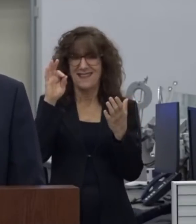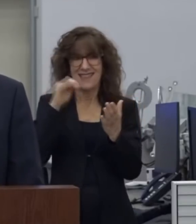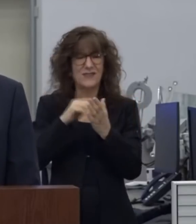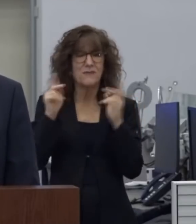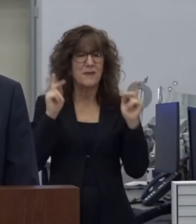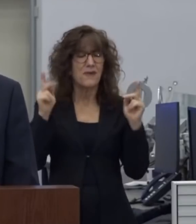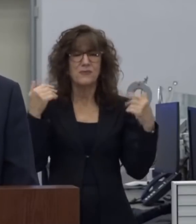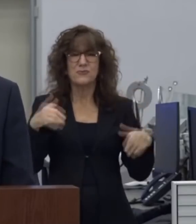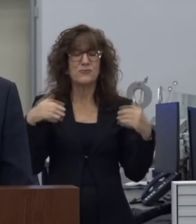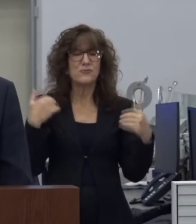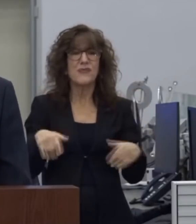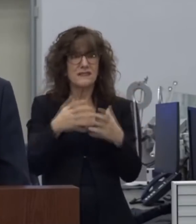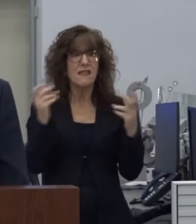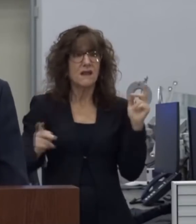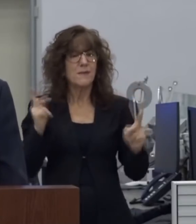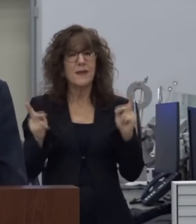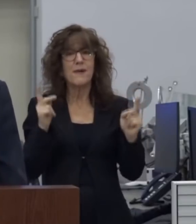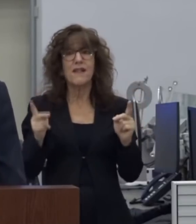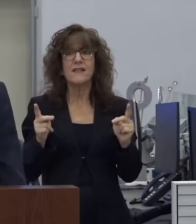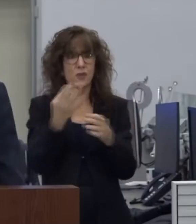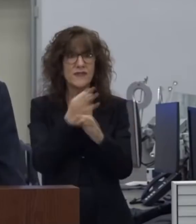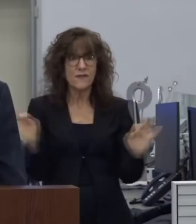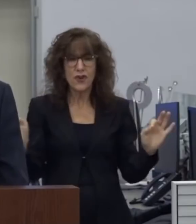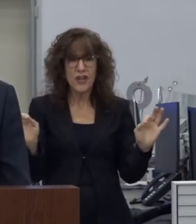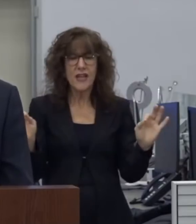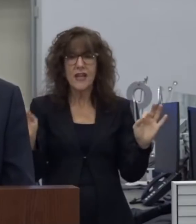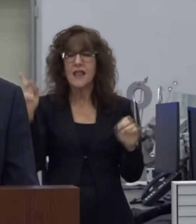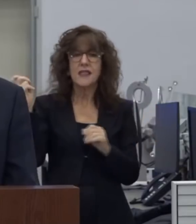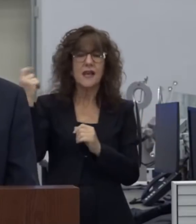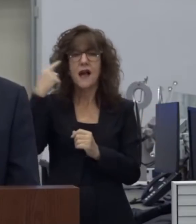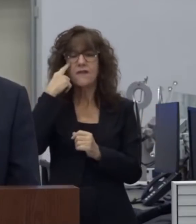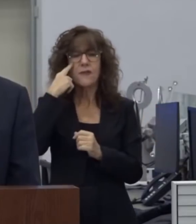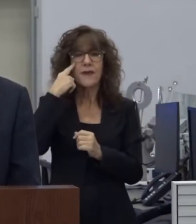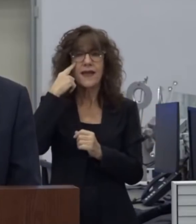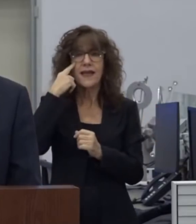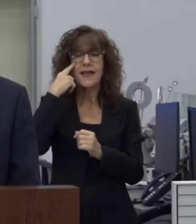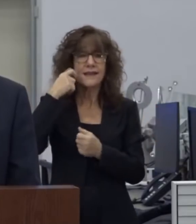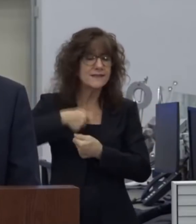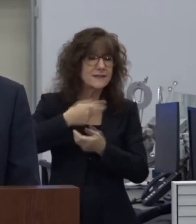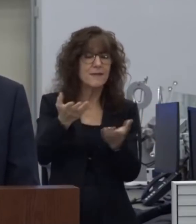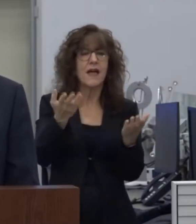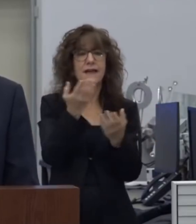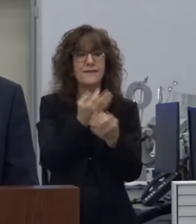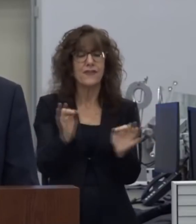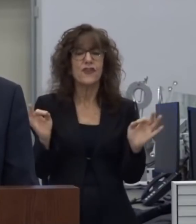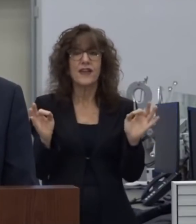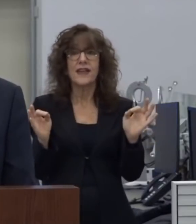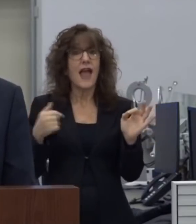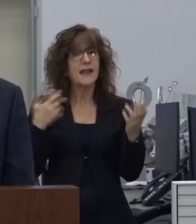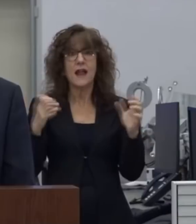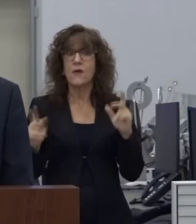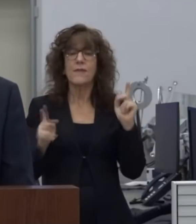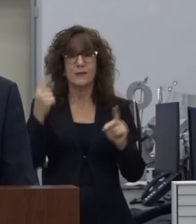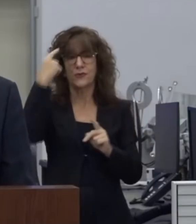is. So absolutely free. The government is supplying this free. And I don't want anybody